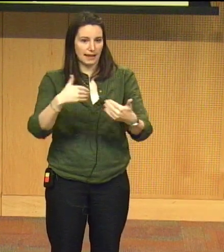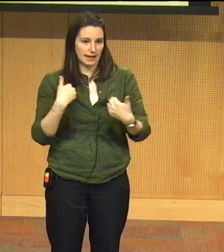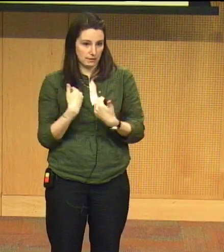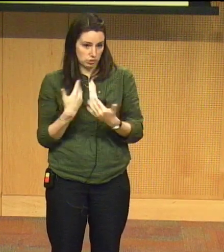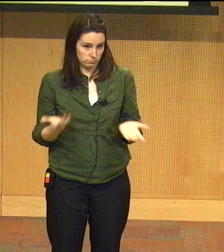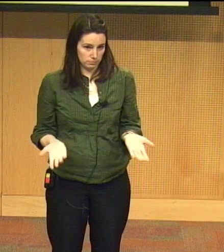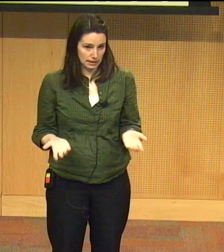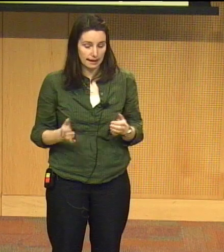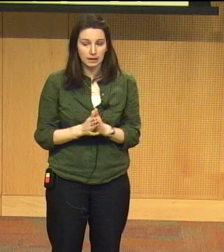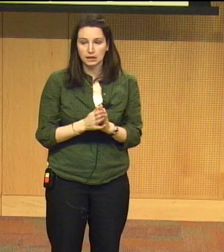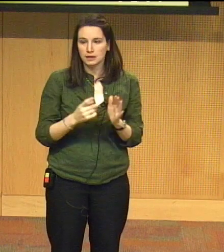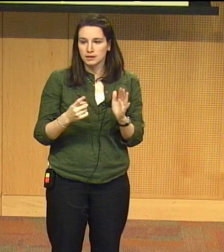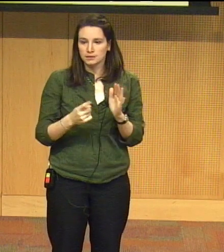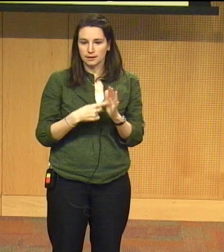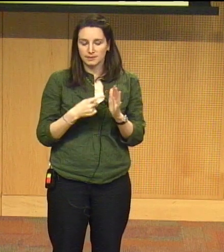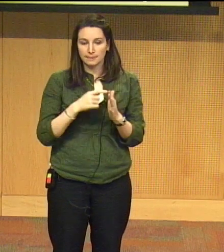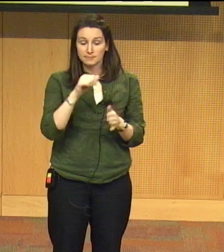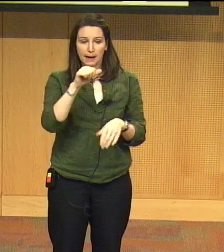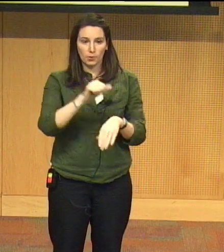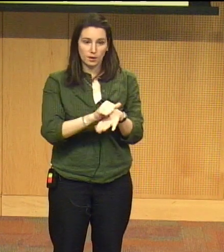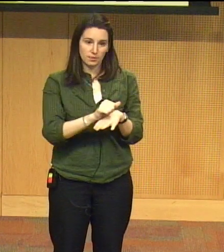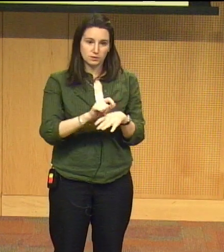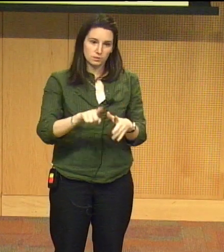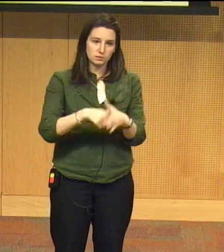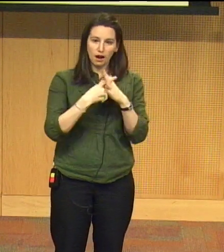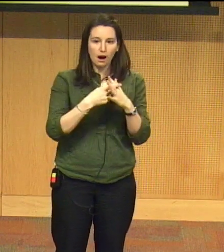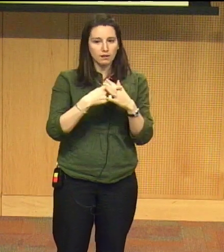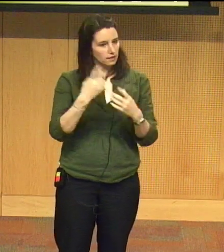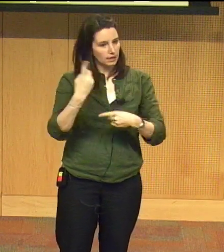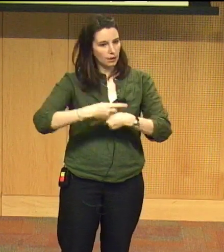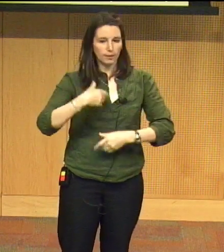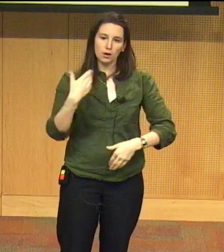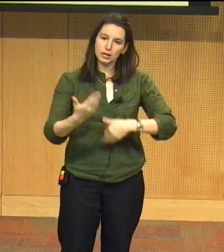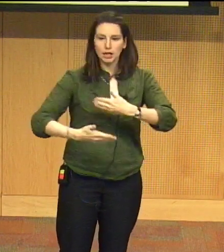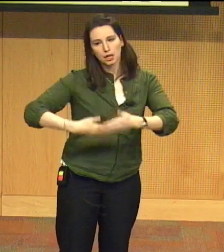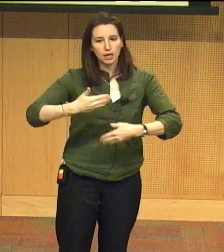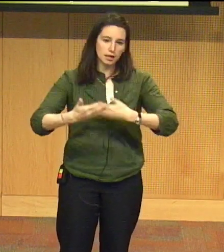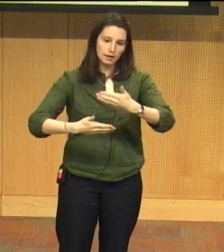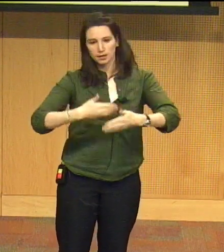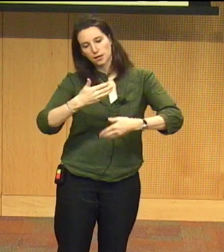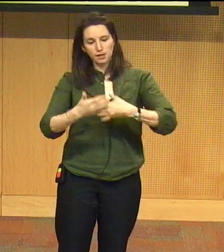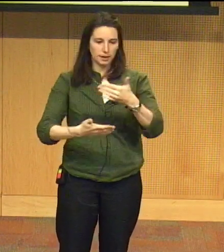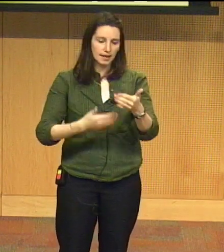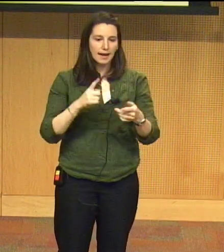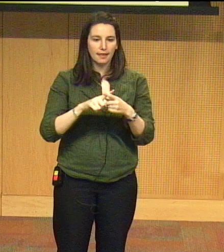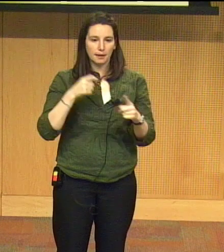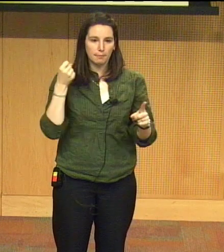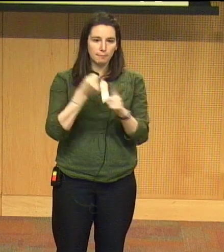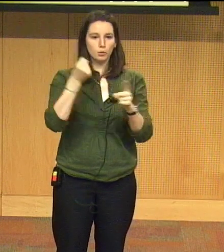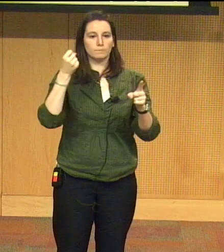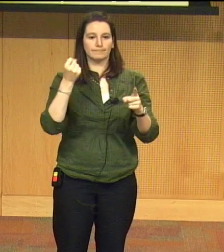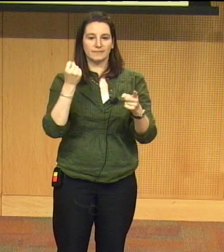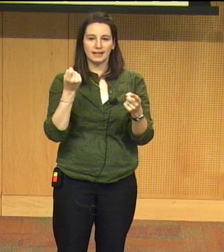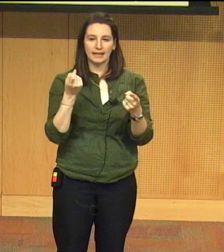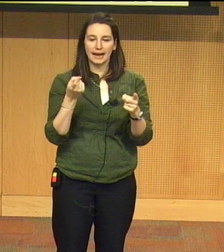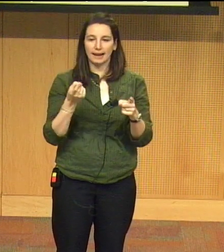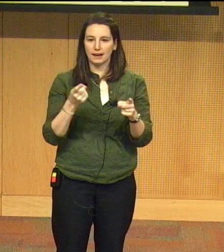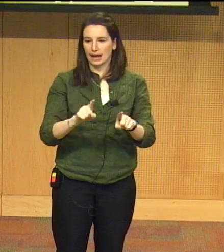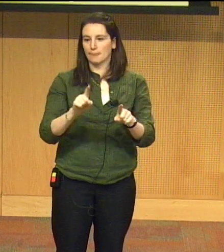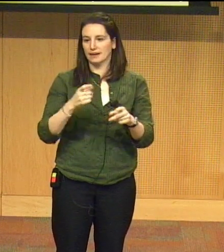animal. Okay. Sometimes my appointments will start and the day will be going click, click, click, click, click, click, and then boom, and it'll happen. An